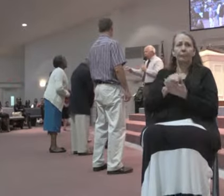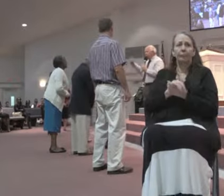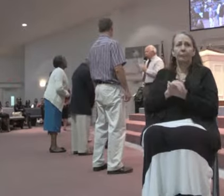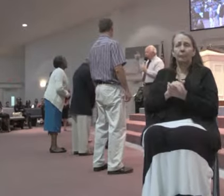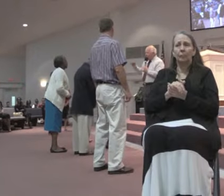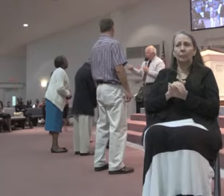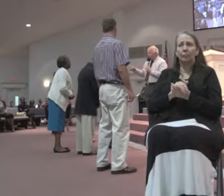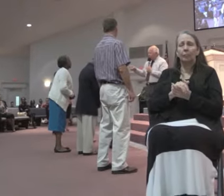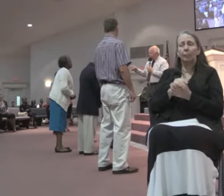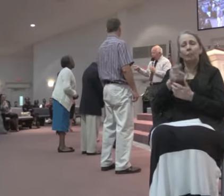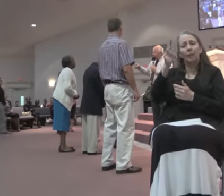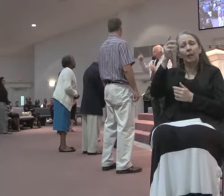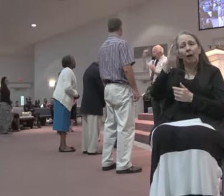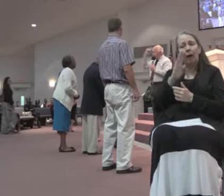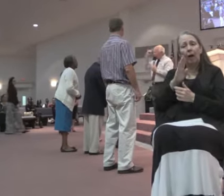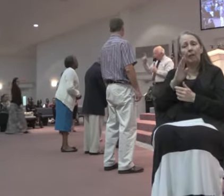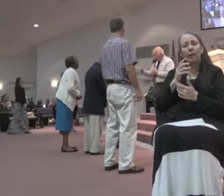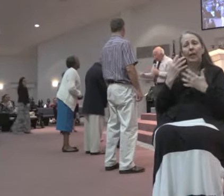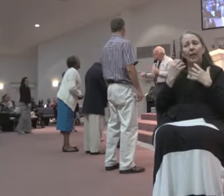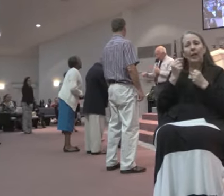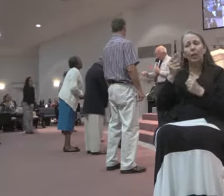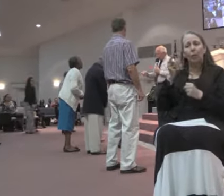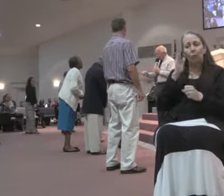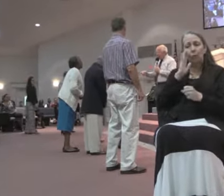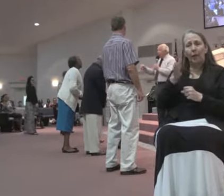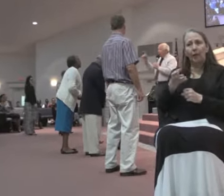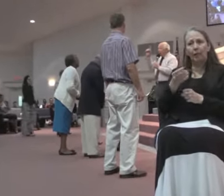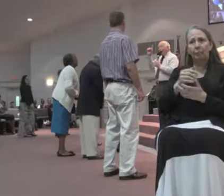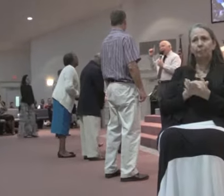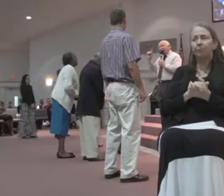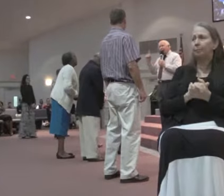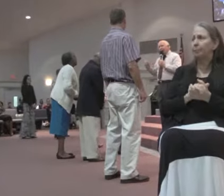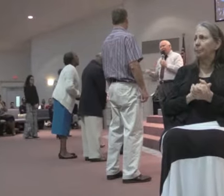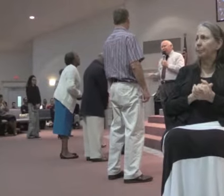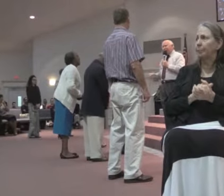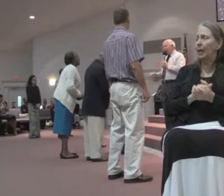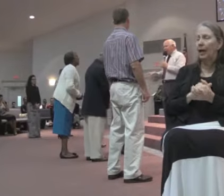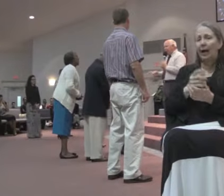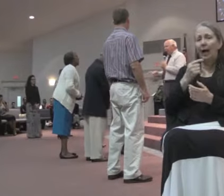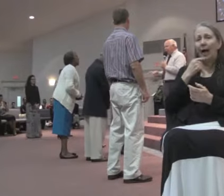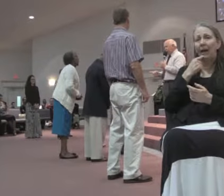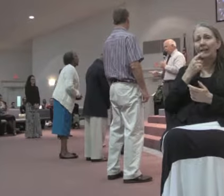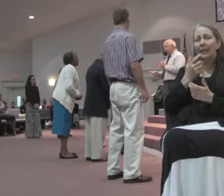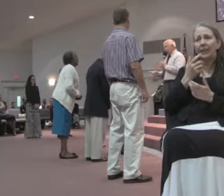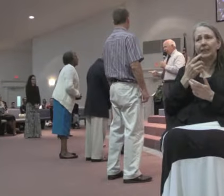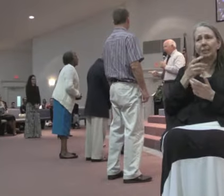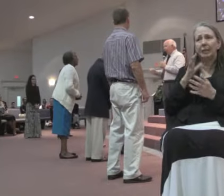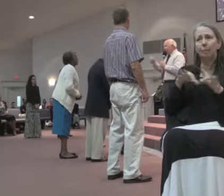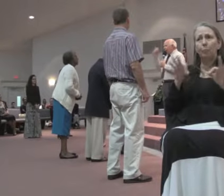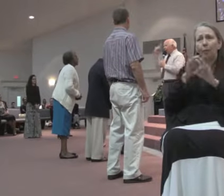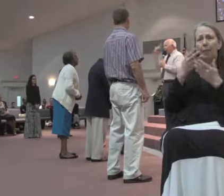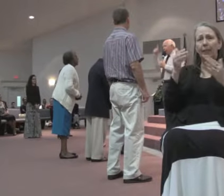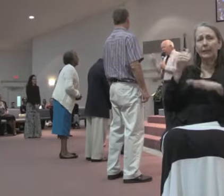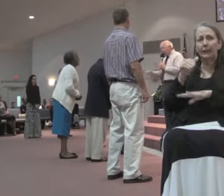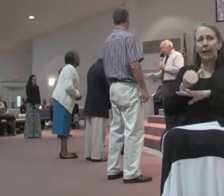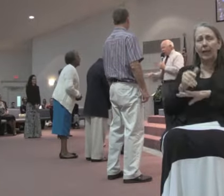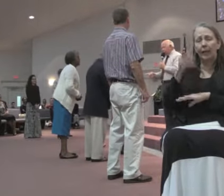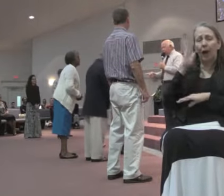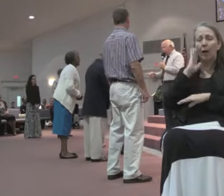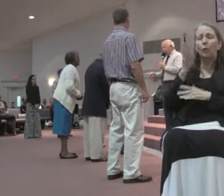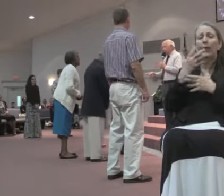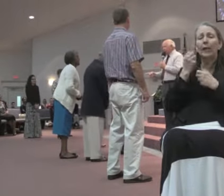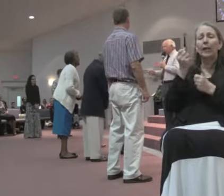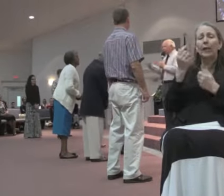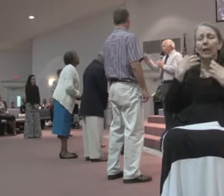you that God is going to heal you. I have said some heavy things here tonight, and God's going to heal